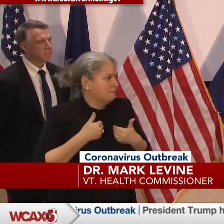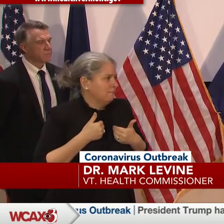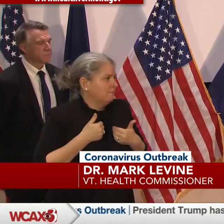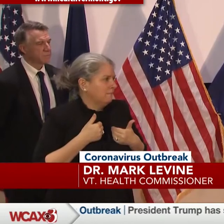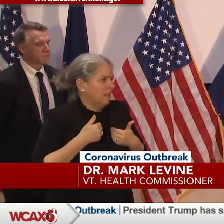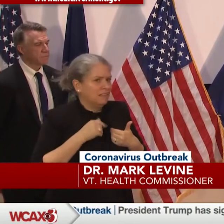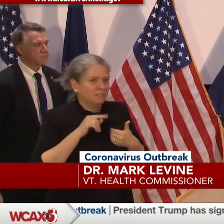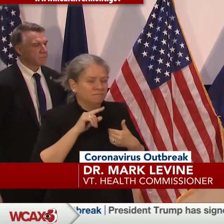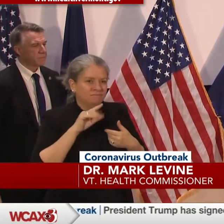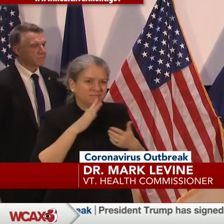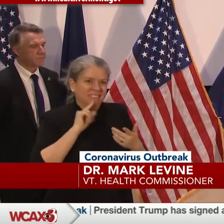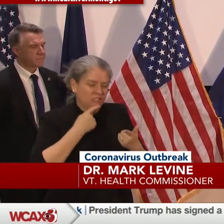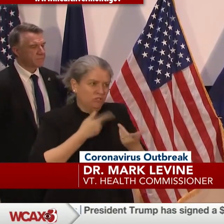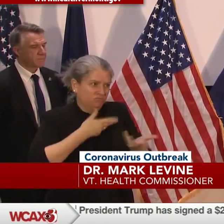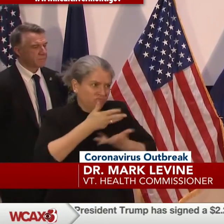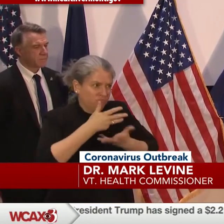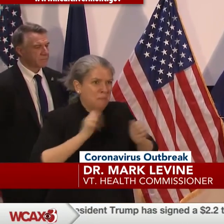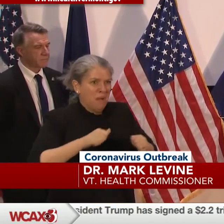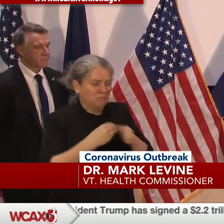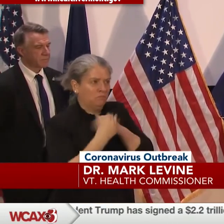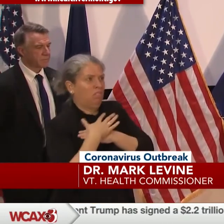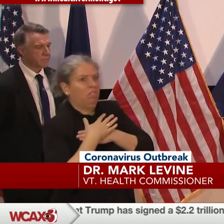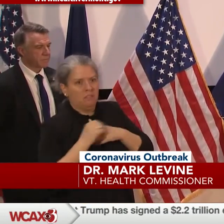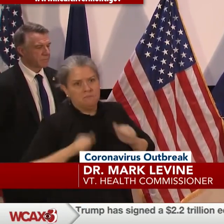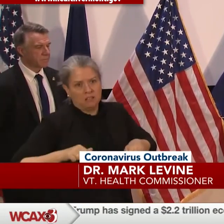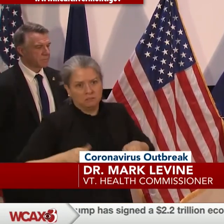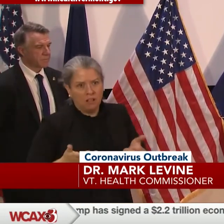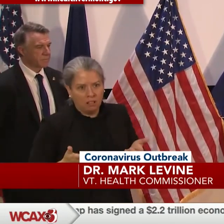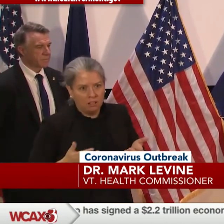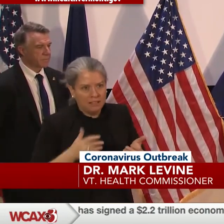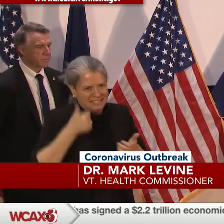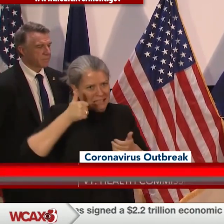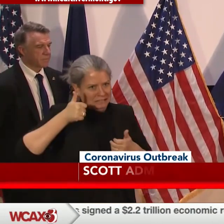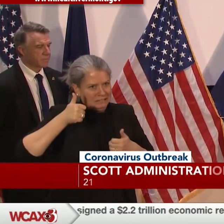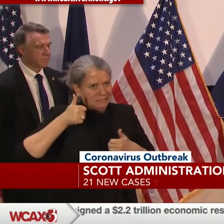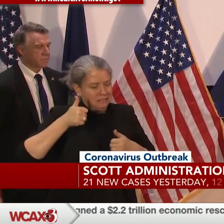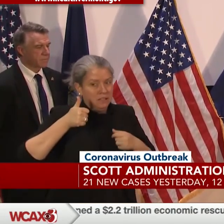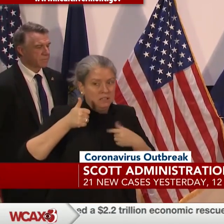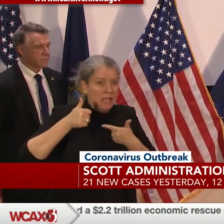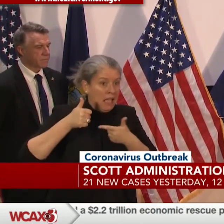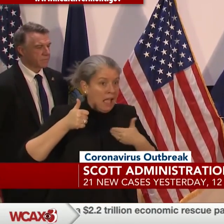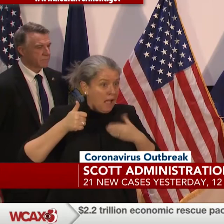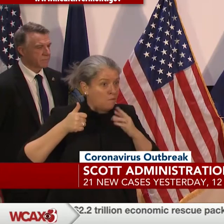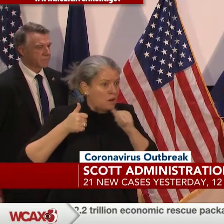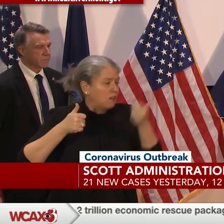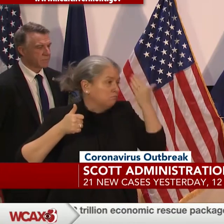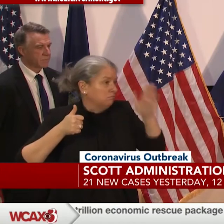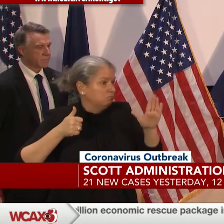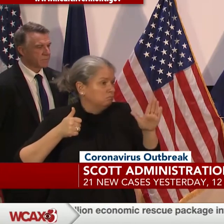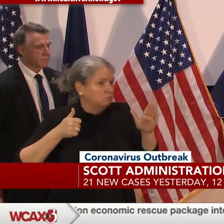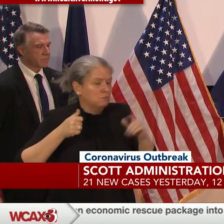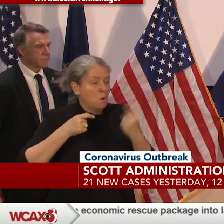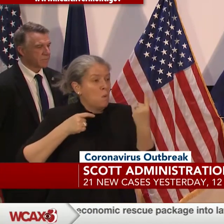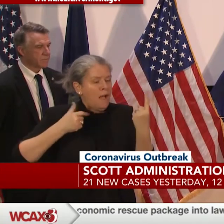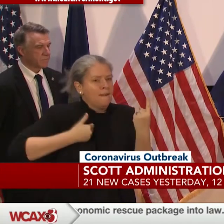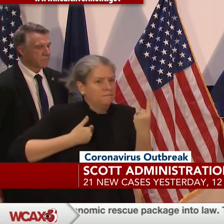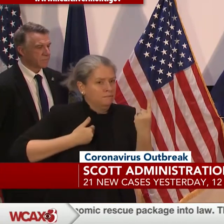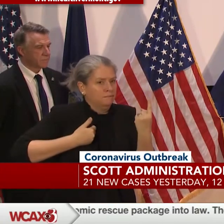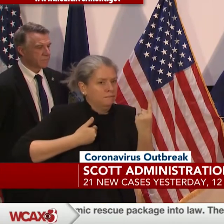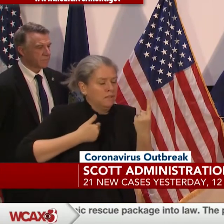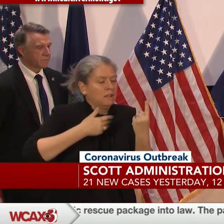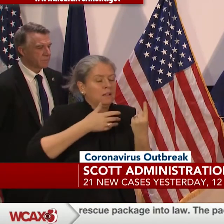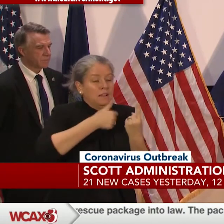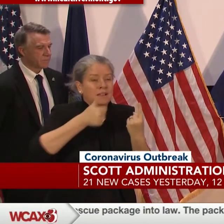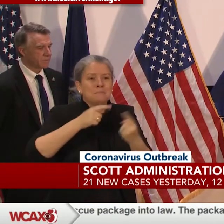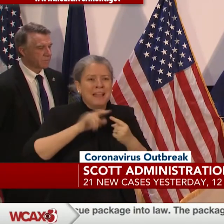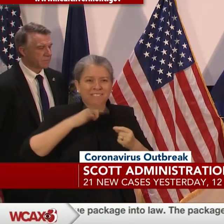And we're going to continue to abide by what I mentioned in my opening comments, that testing is not